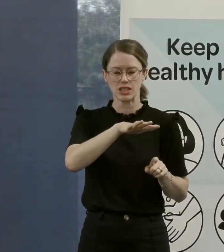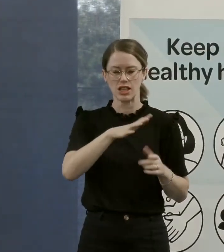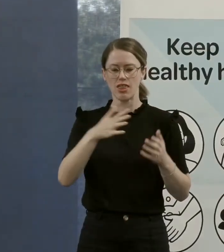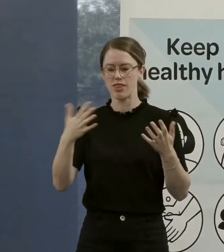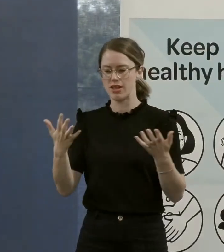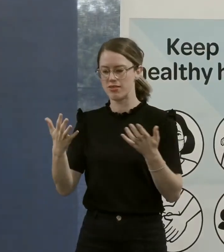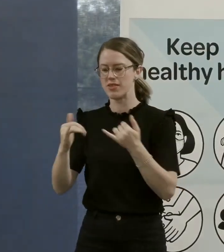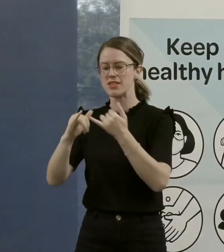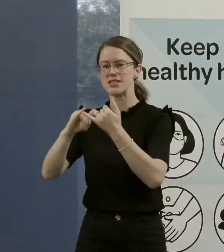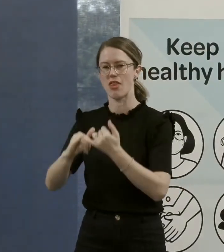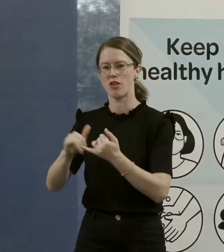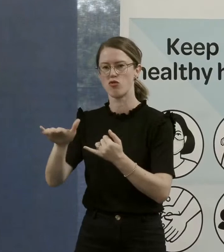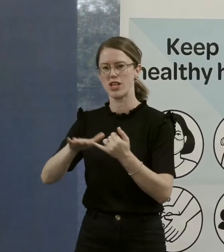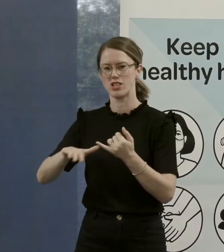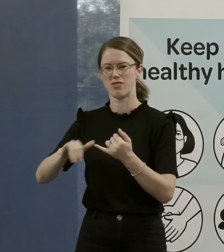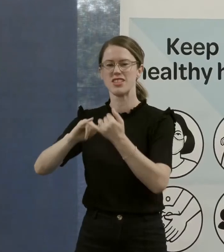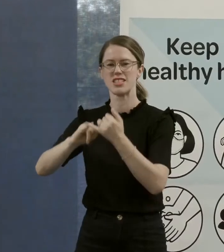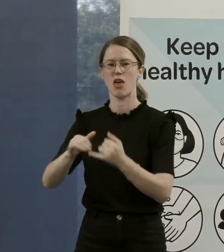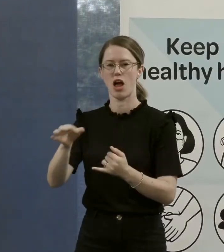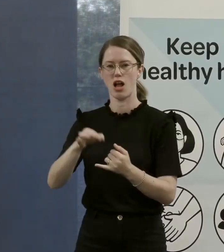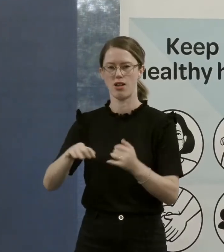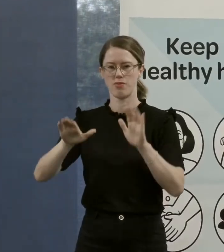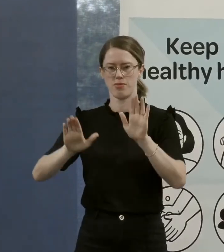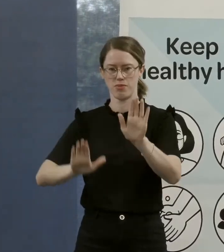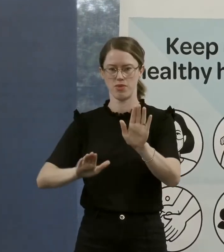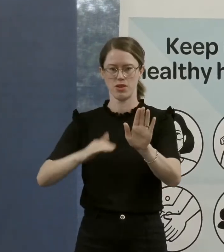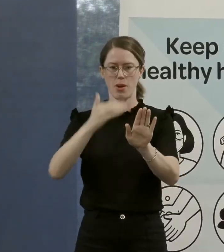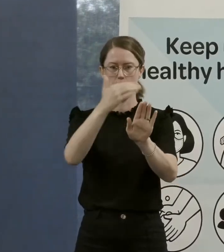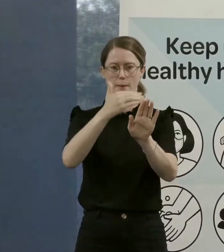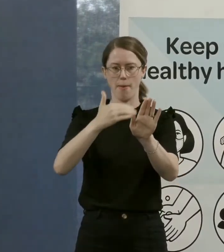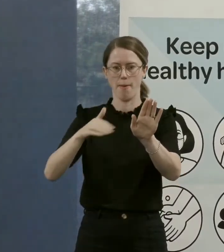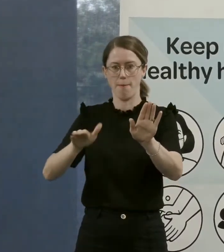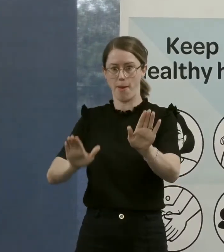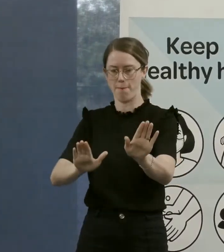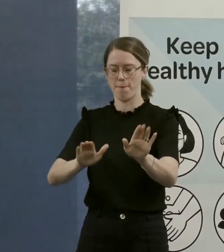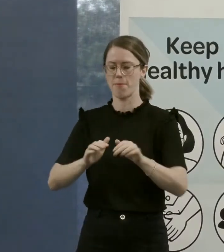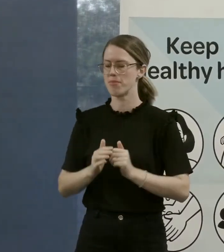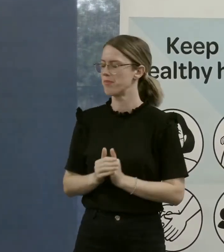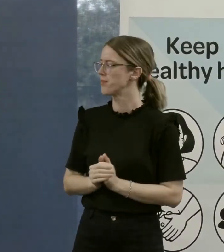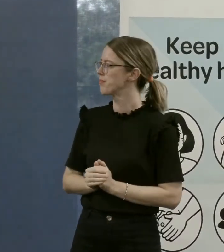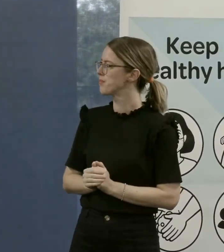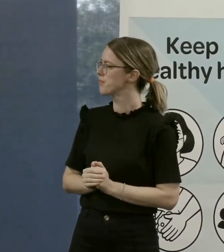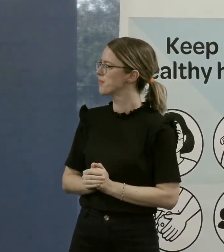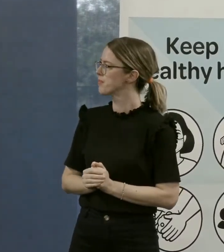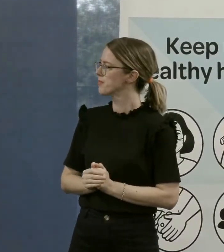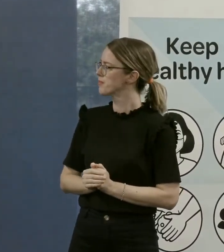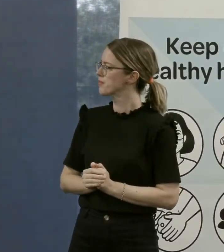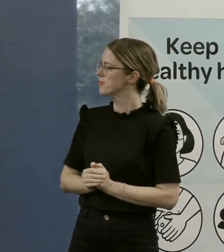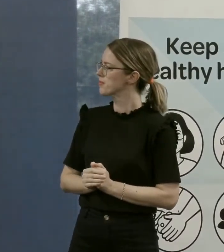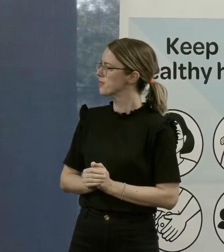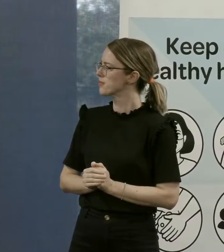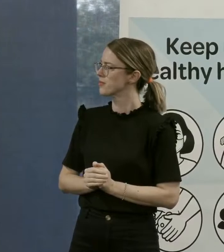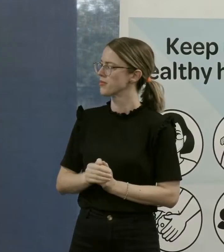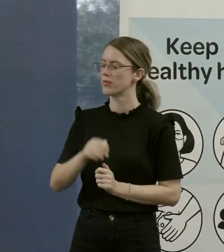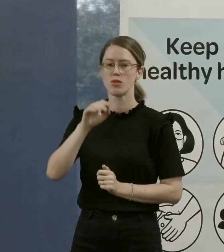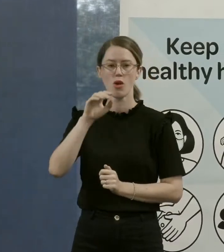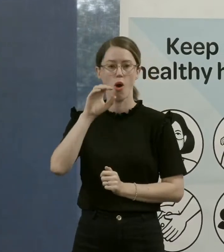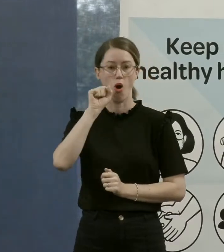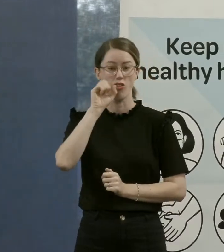and then the southern region, which is all of the South Island. Now, the important thing to note here is the